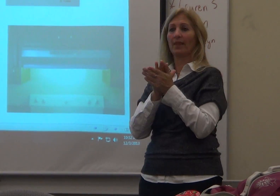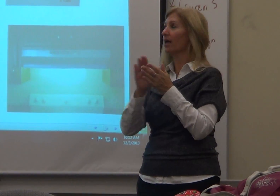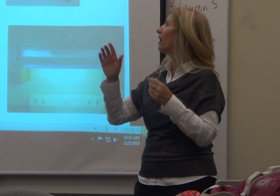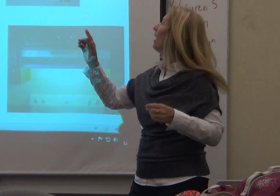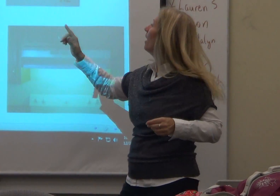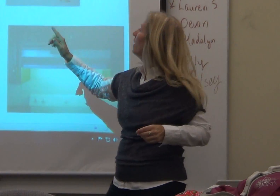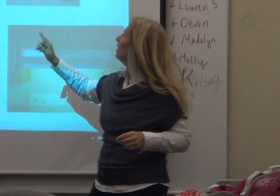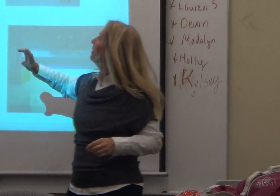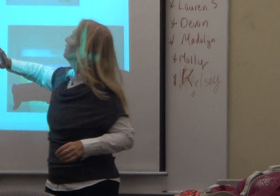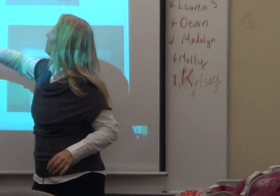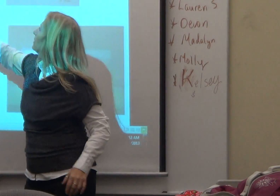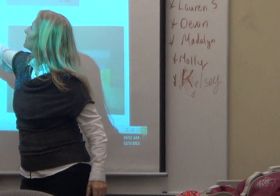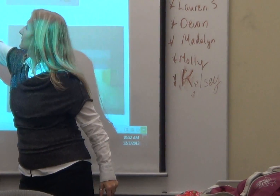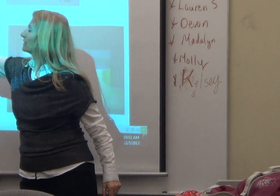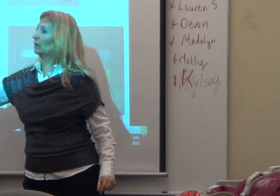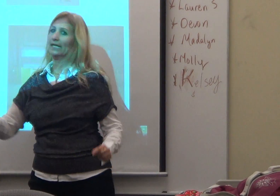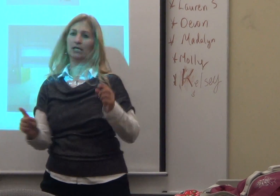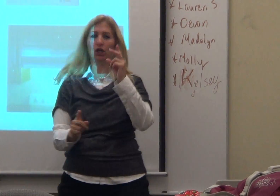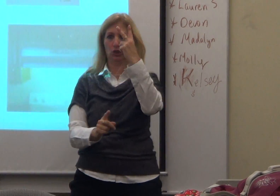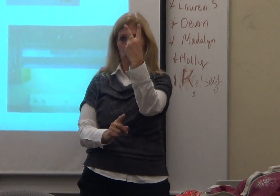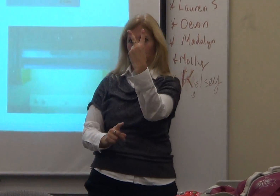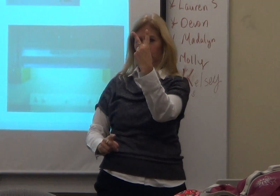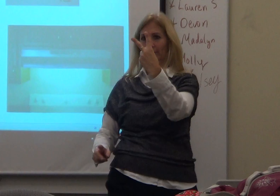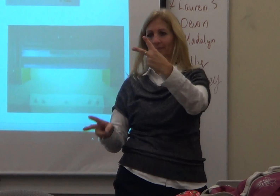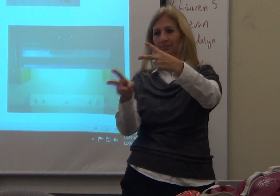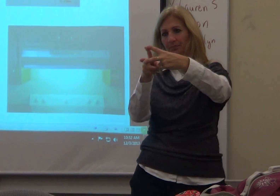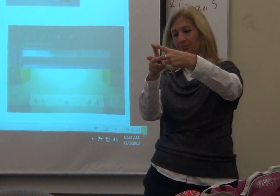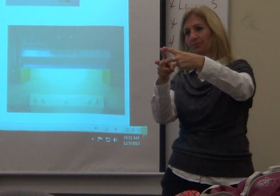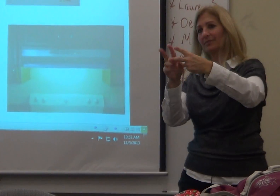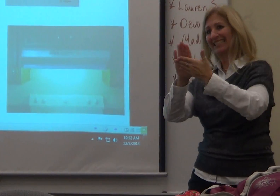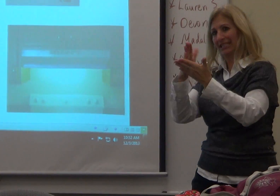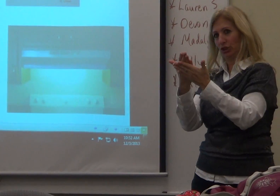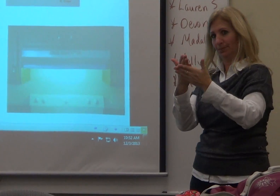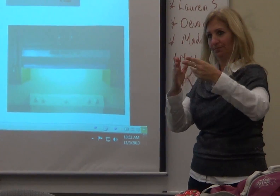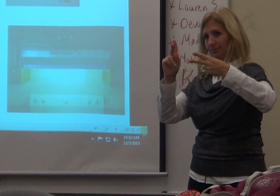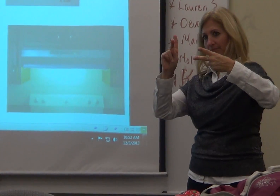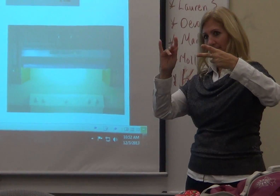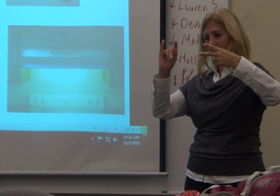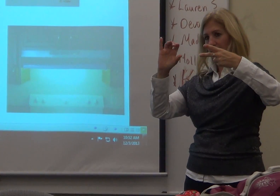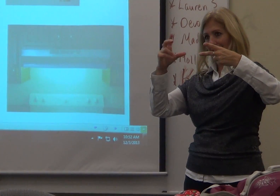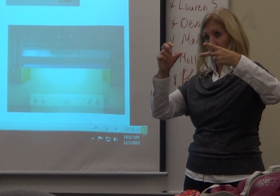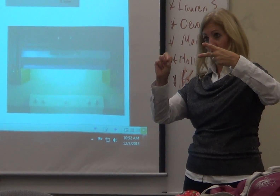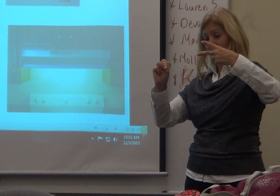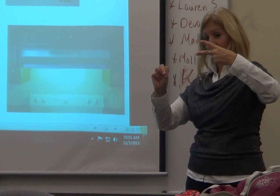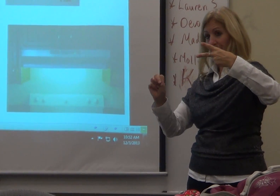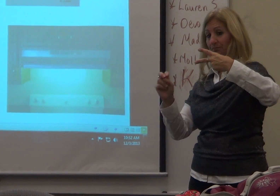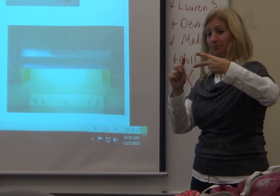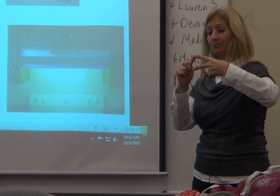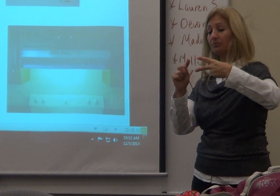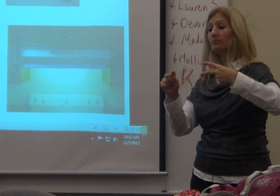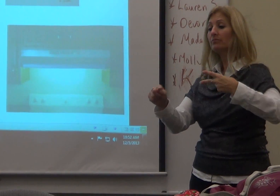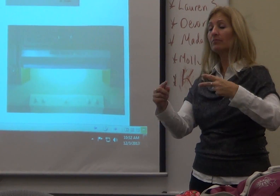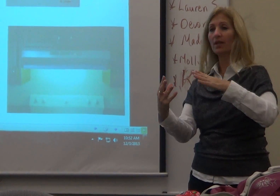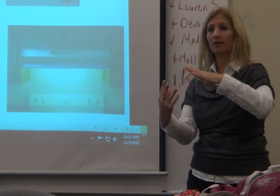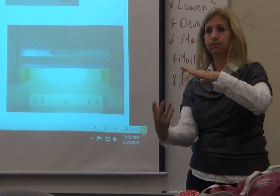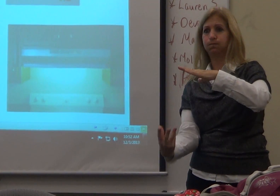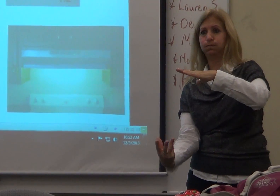So these are all state-of-the-art, and each unit has this. So the light, as you can see in the top over here, there is 2